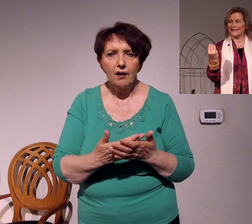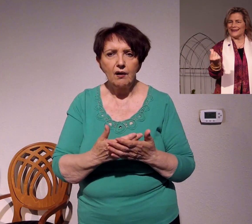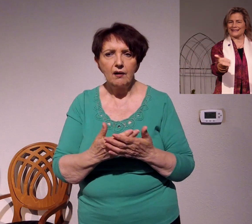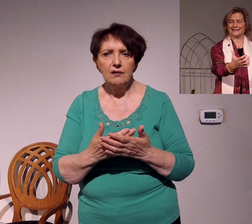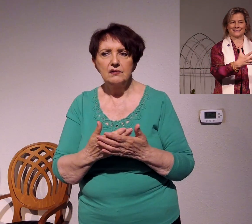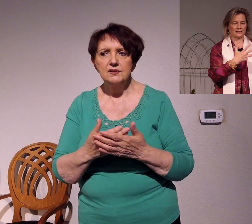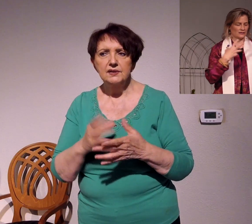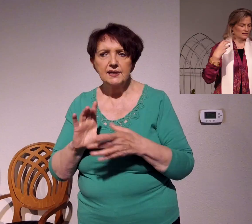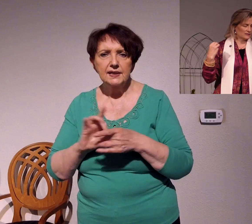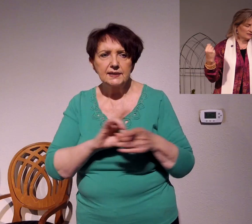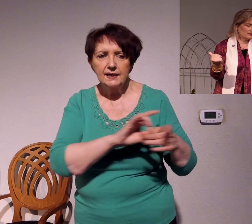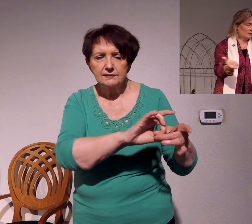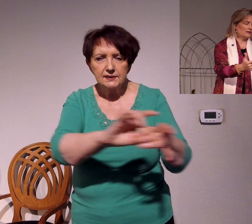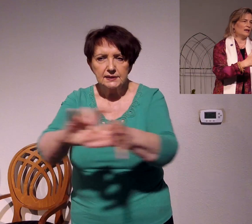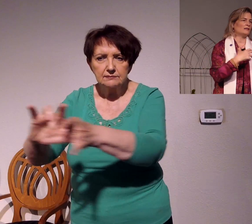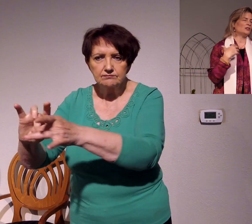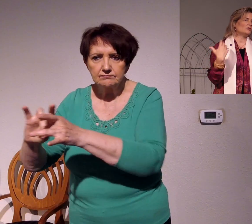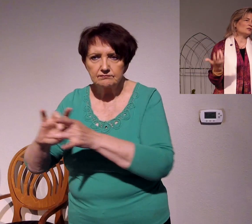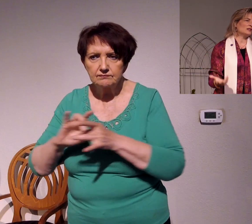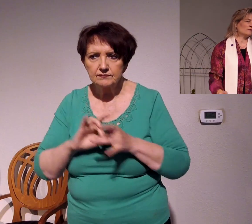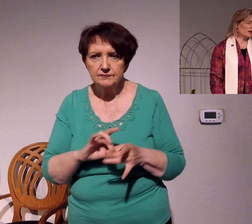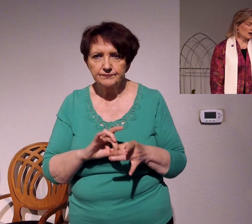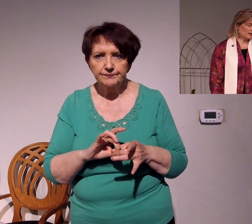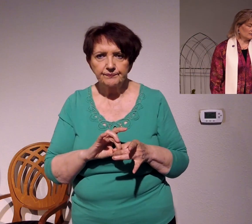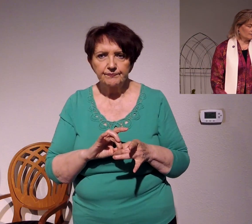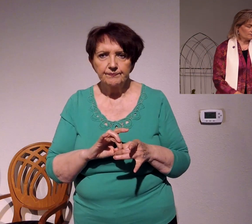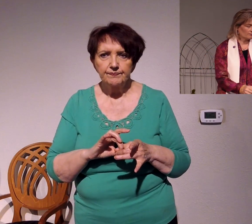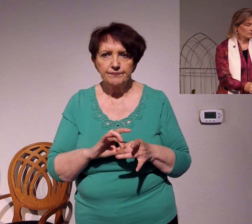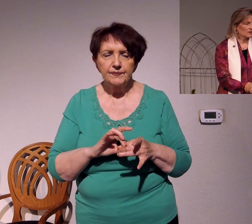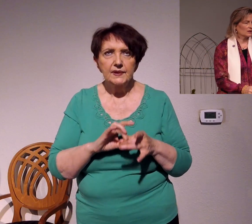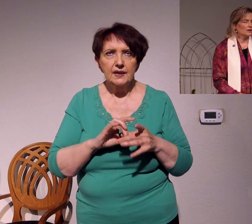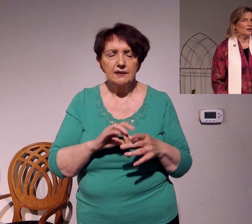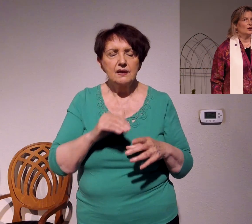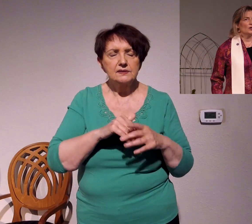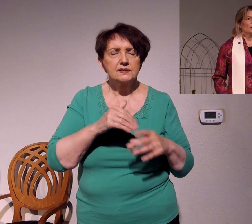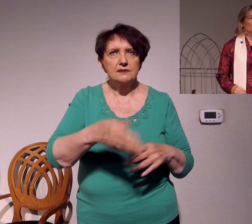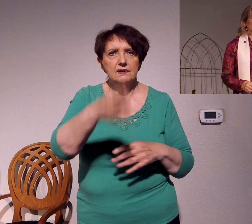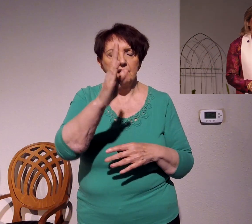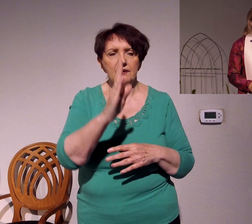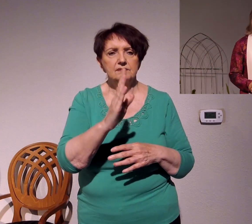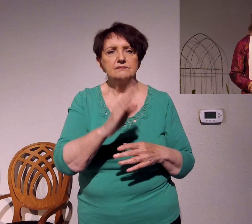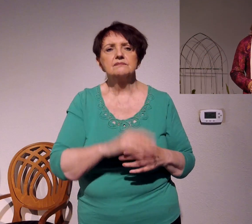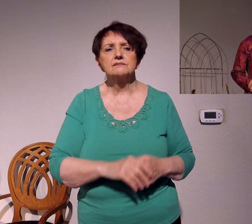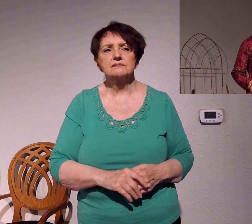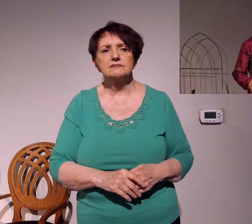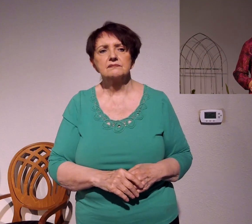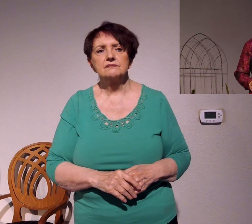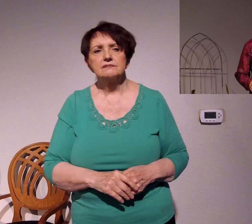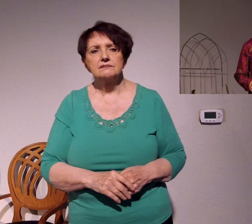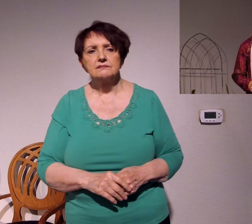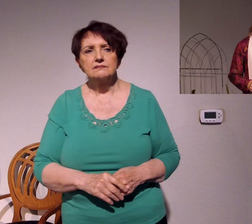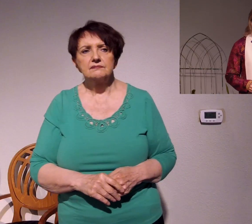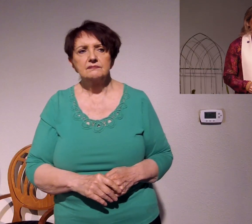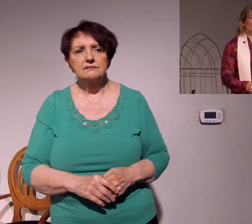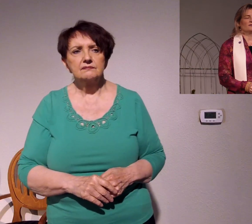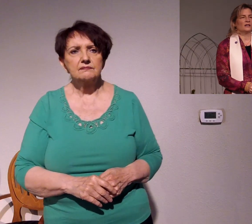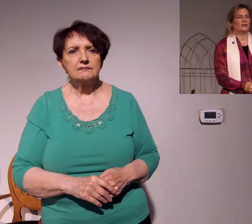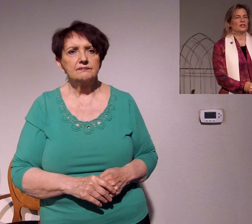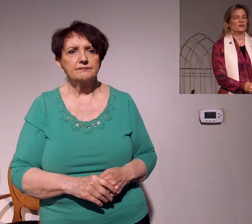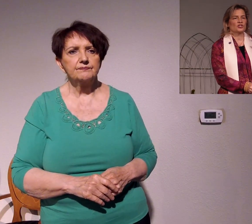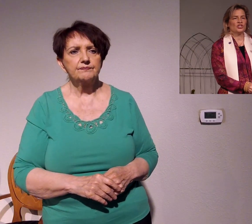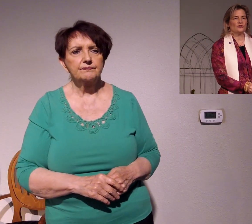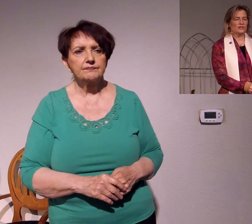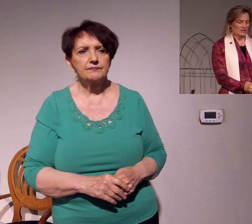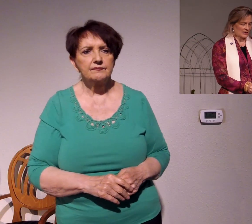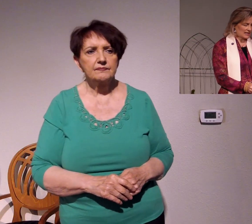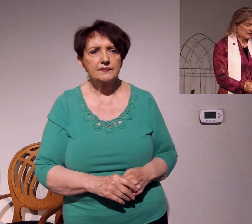all connected in the unity of God. And so this idea again comes up of